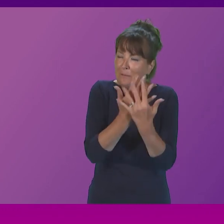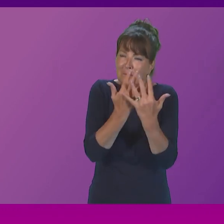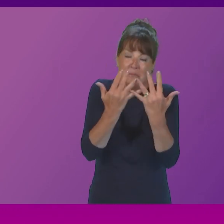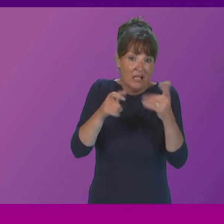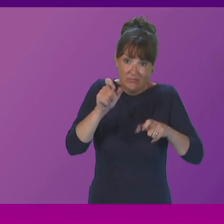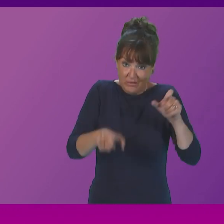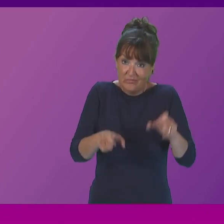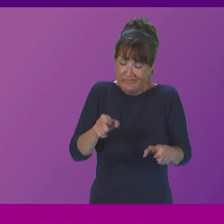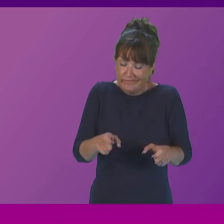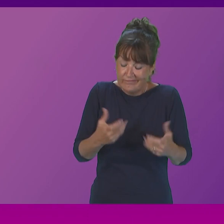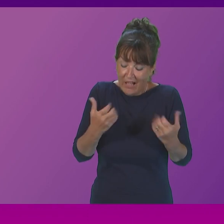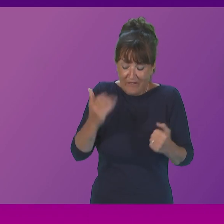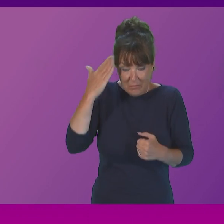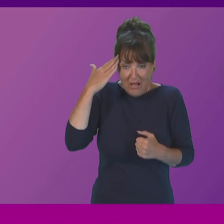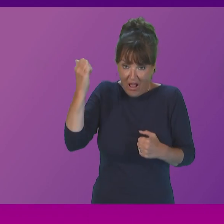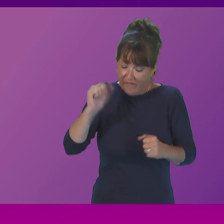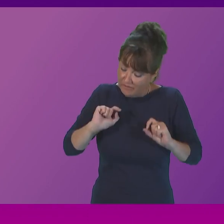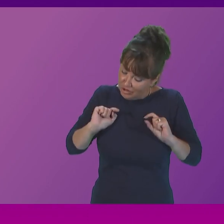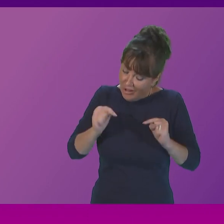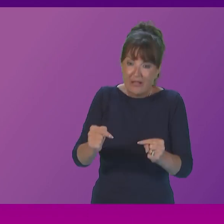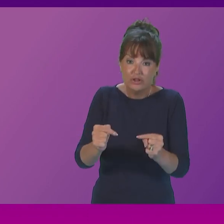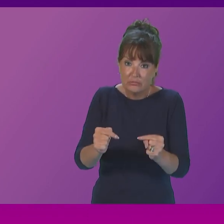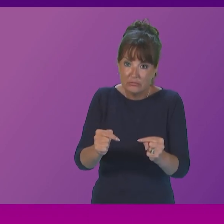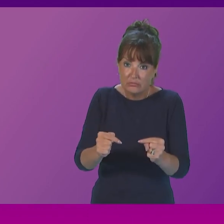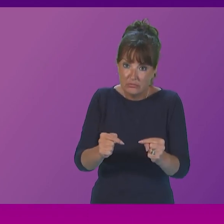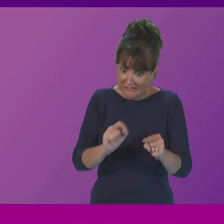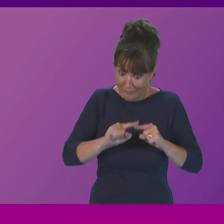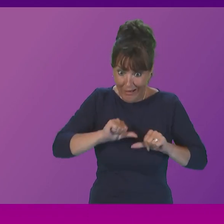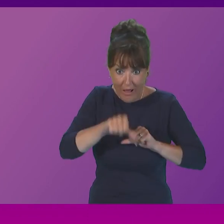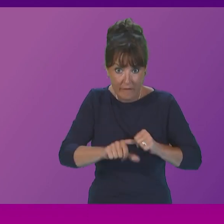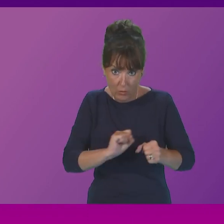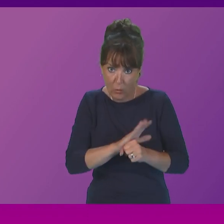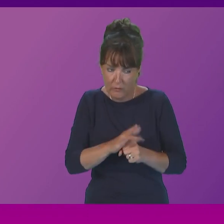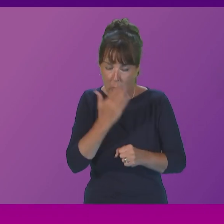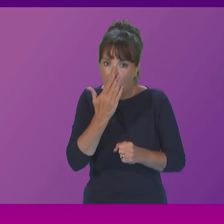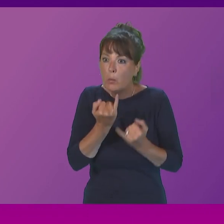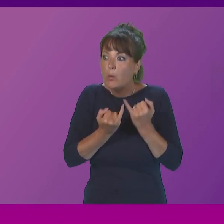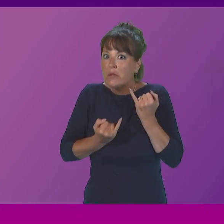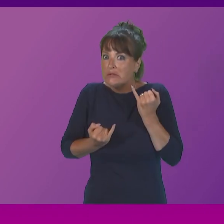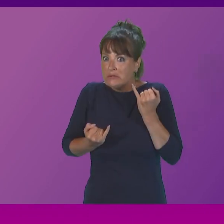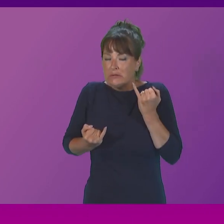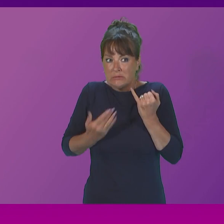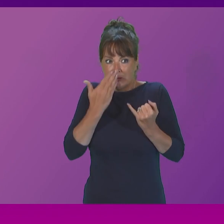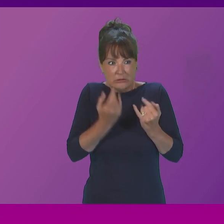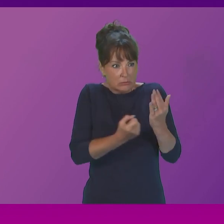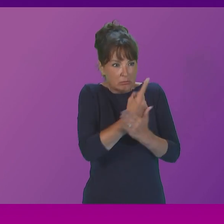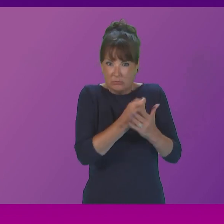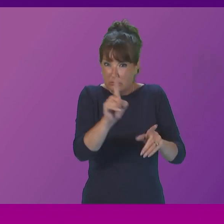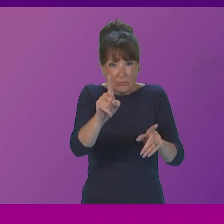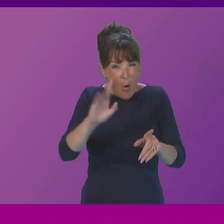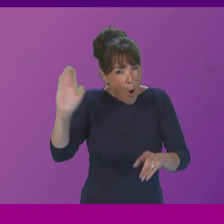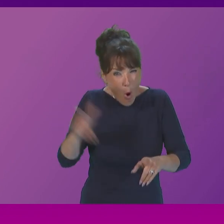suffering from mental health challenges, and especially post-COVID, that has come to light even more at every level